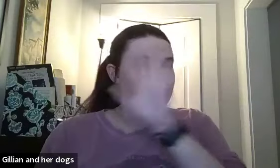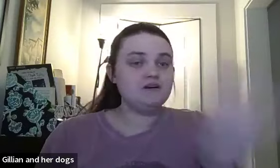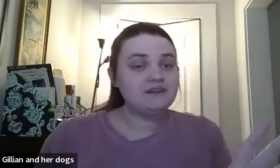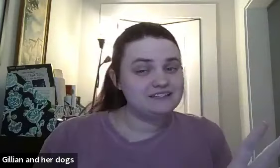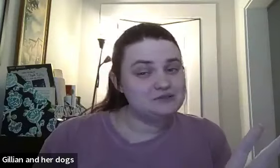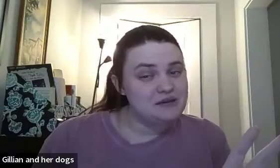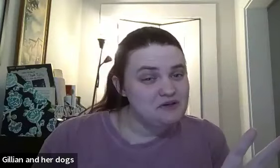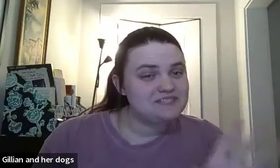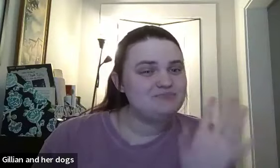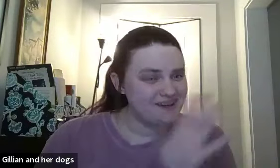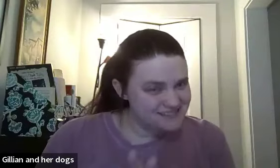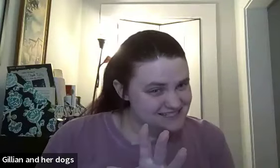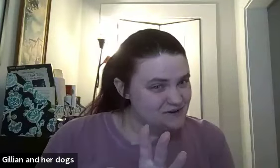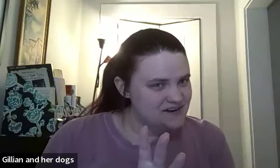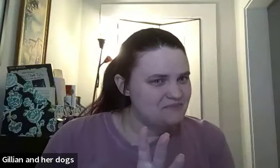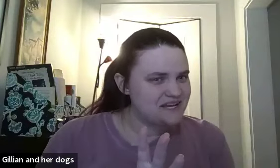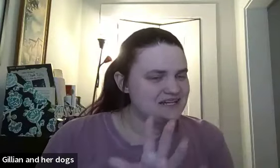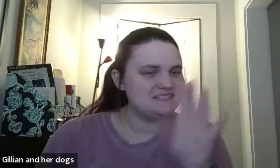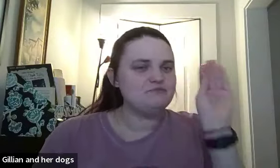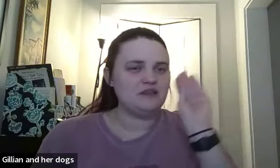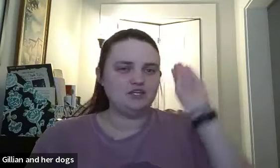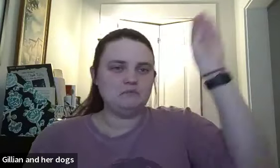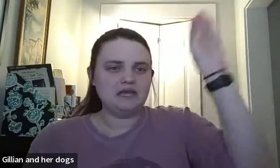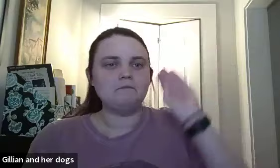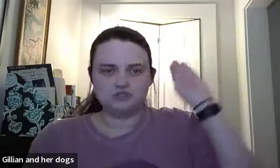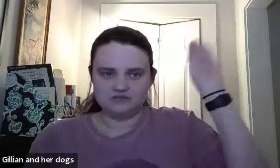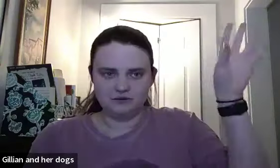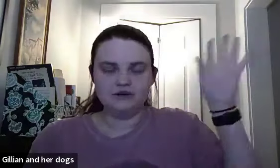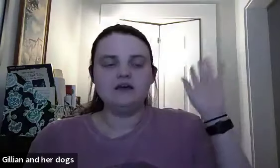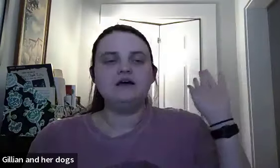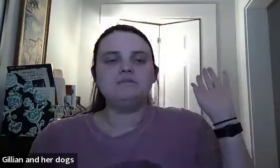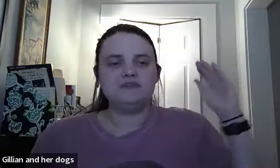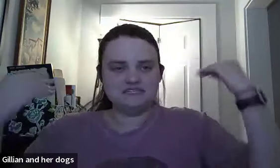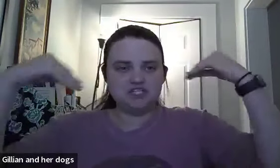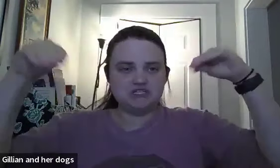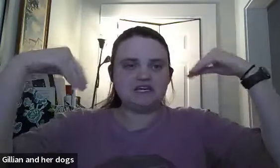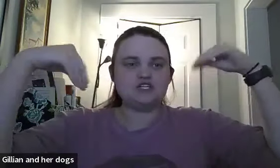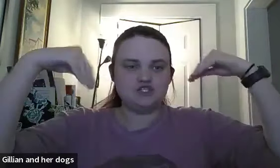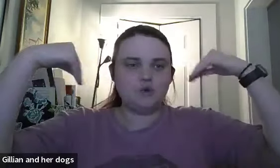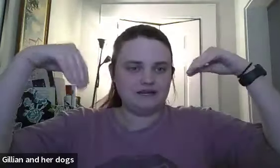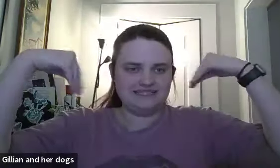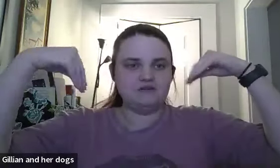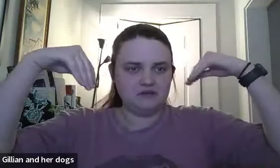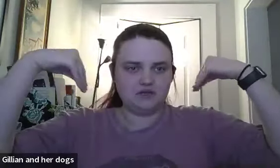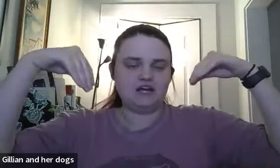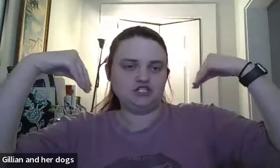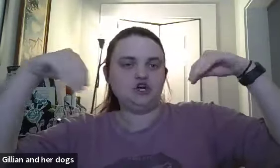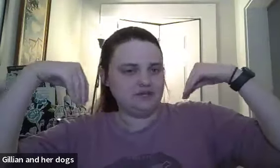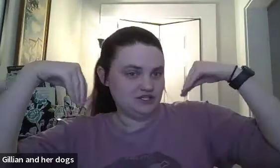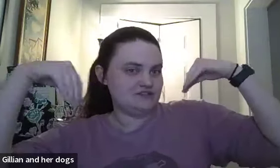We're not going to get in too depth on this because this is very complicated stuff, but like you make a motion for it. But Okay. this is just like a store itself. Like you're actually going to the